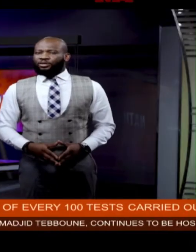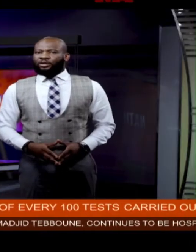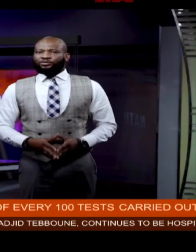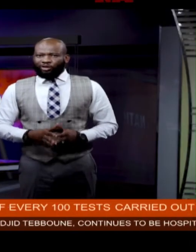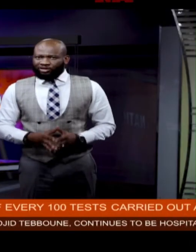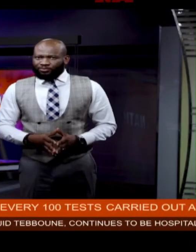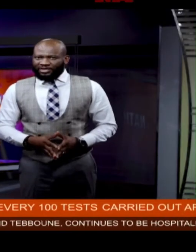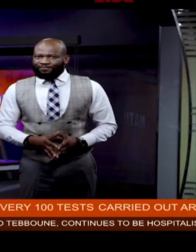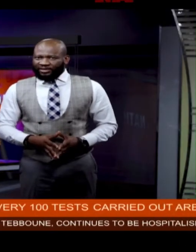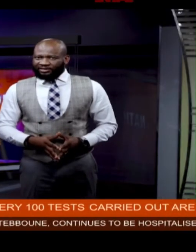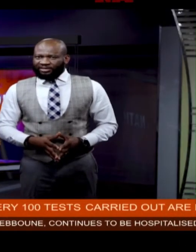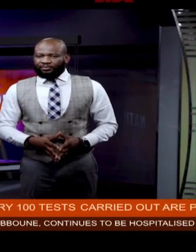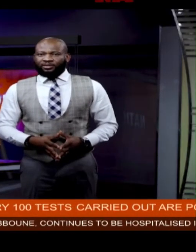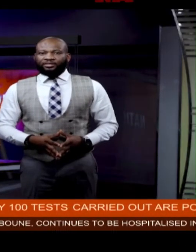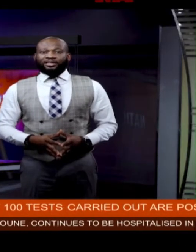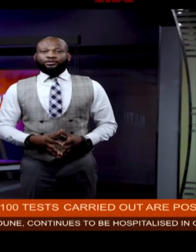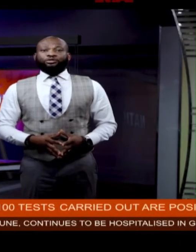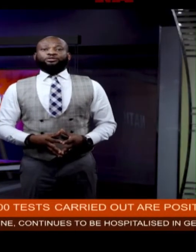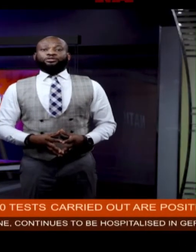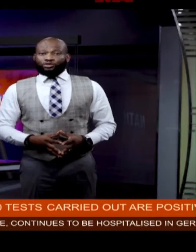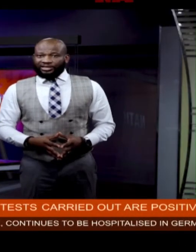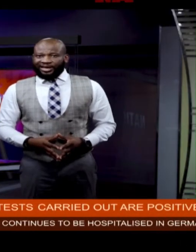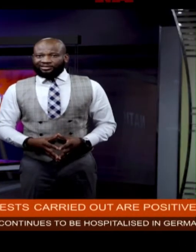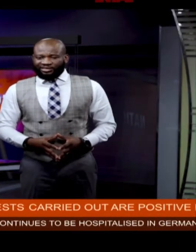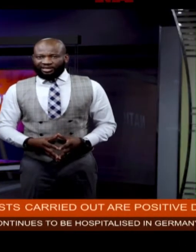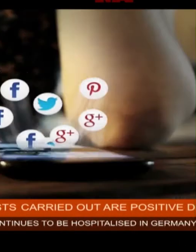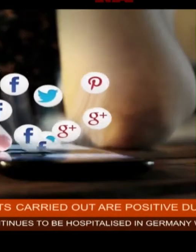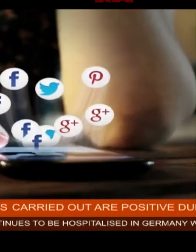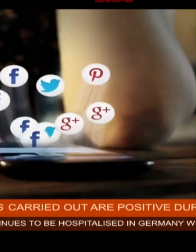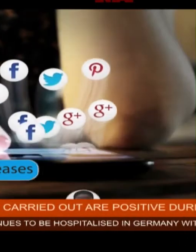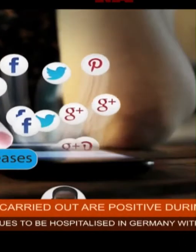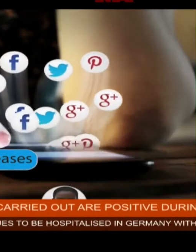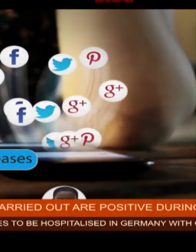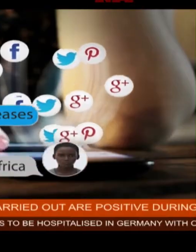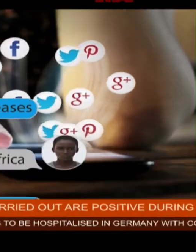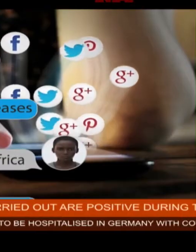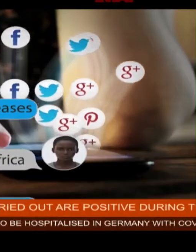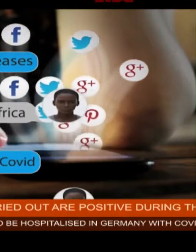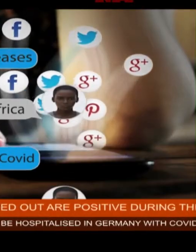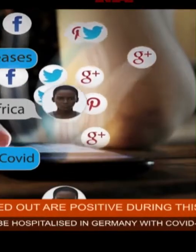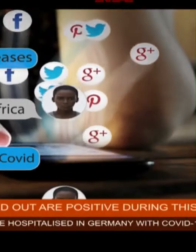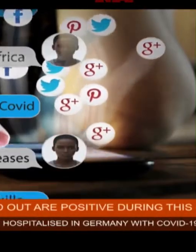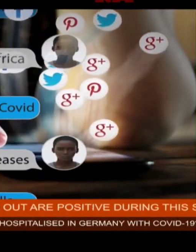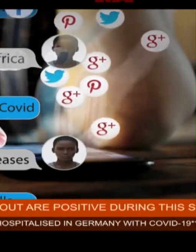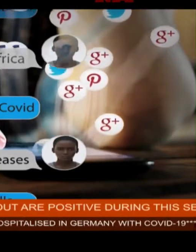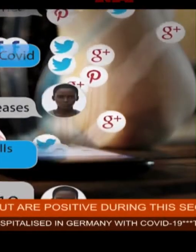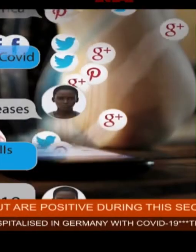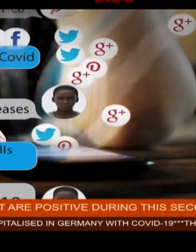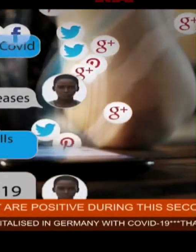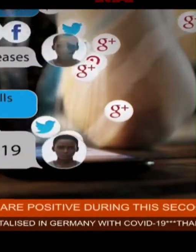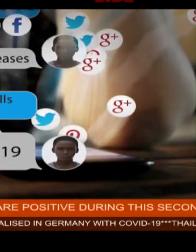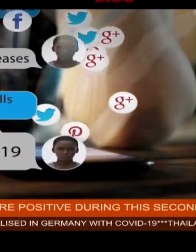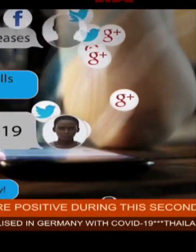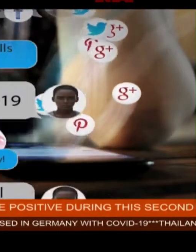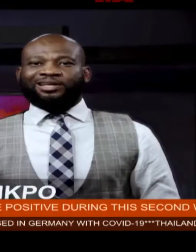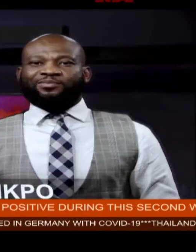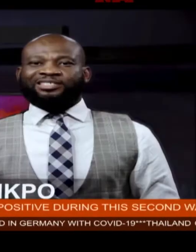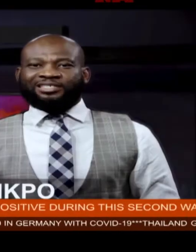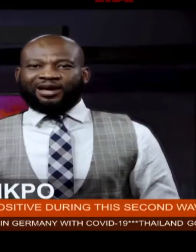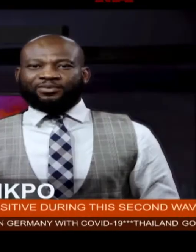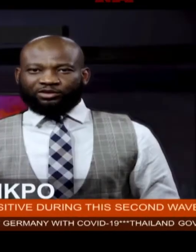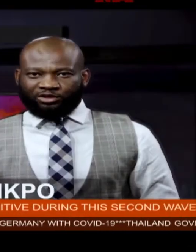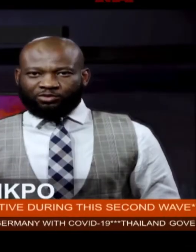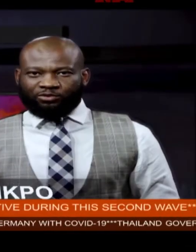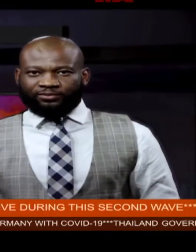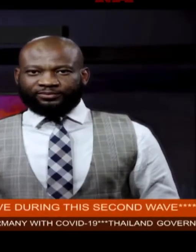fake news, don't be a victim. Stay tuned to the NTA. Especially at this time of the coronavirus pandemic. My